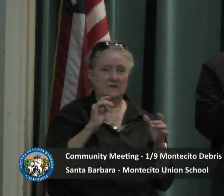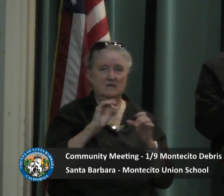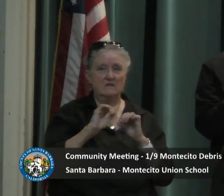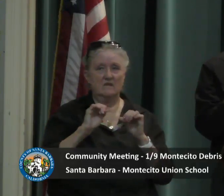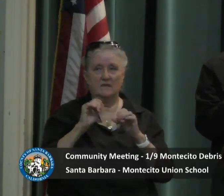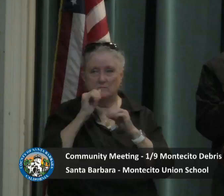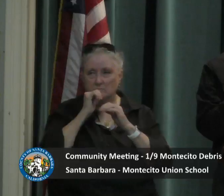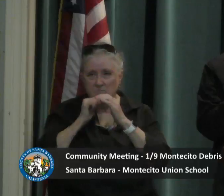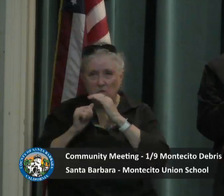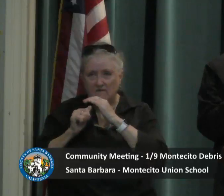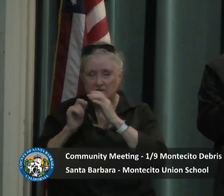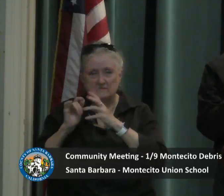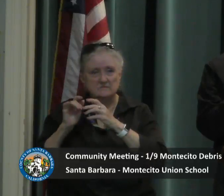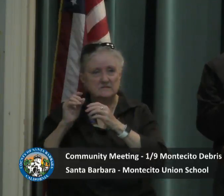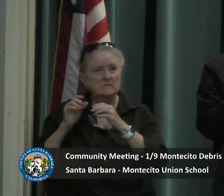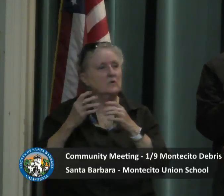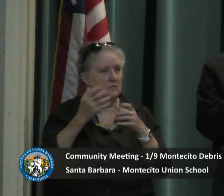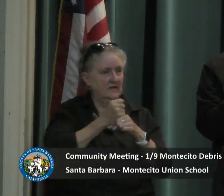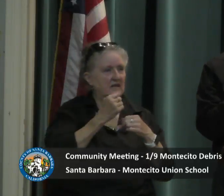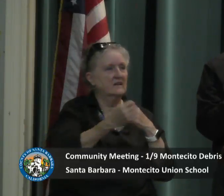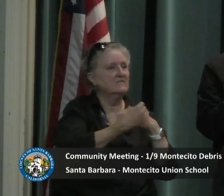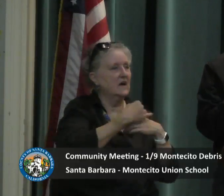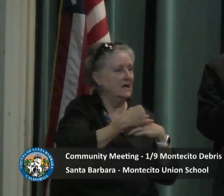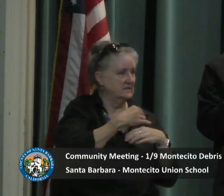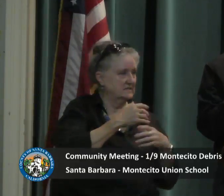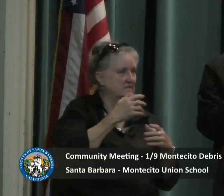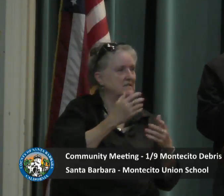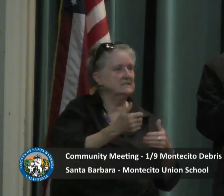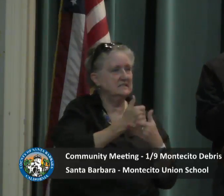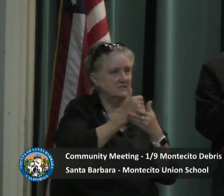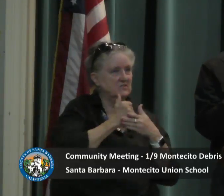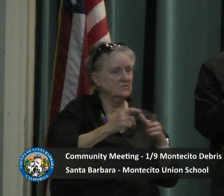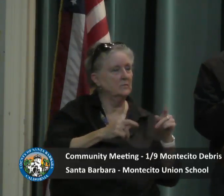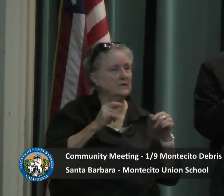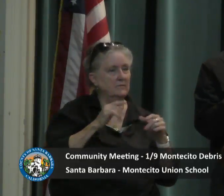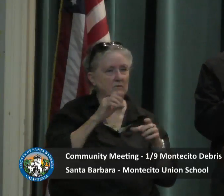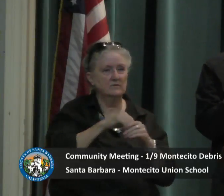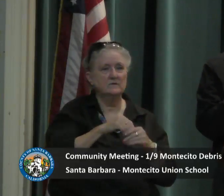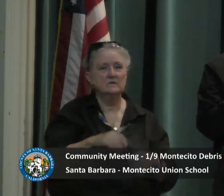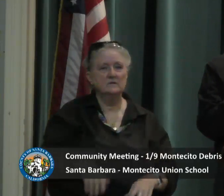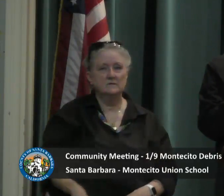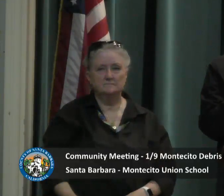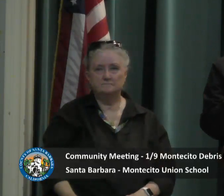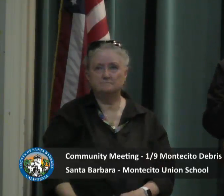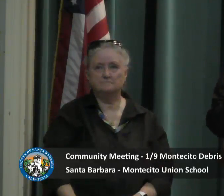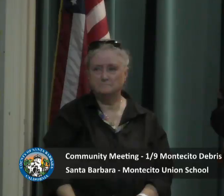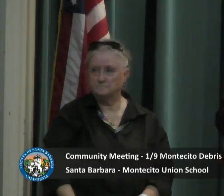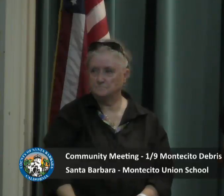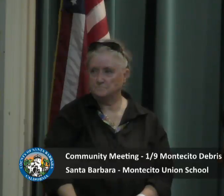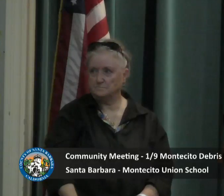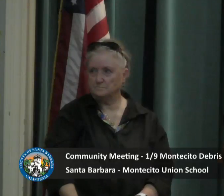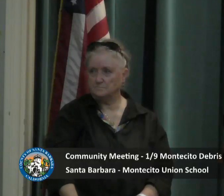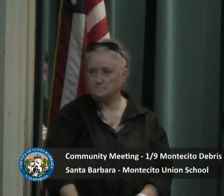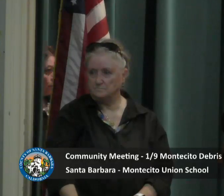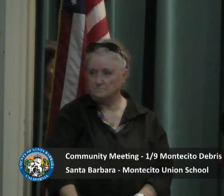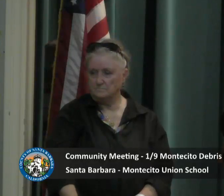and advice from people here in the community that are going to be part of an advisory group.